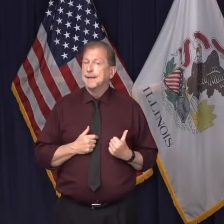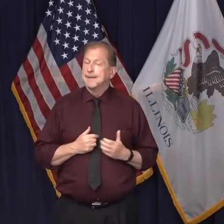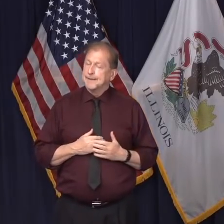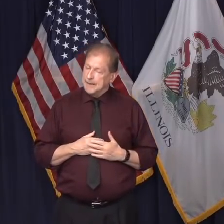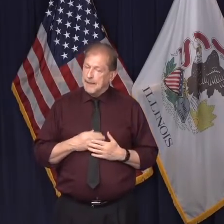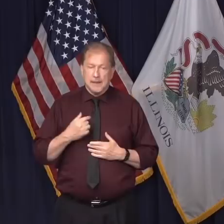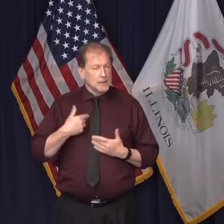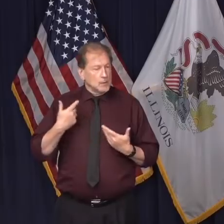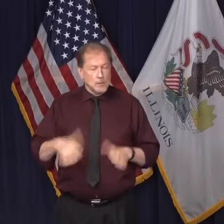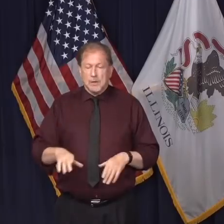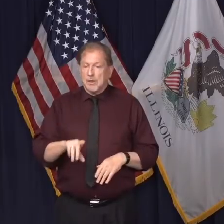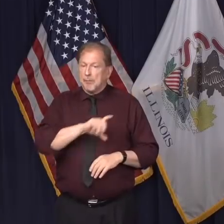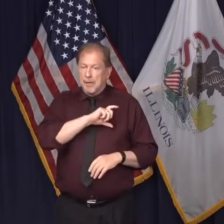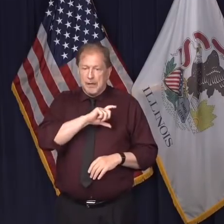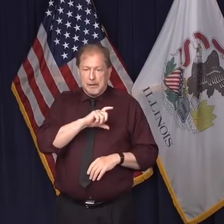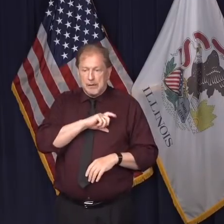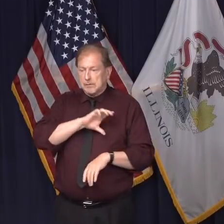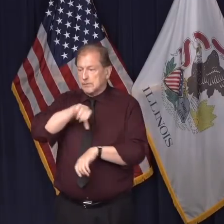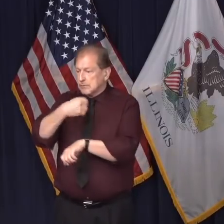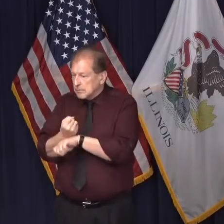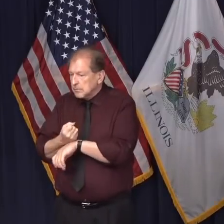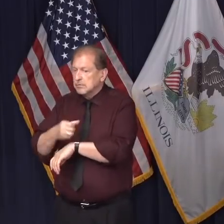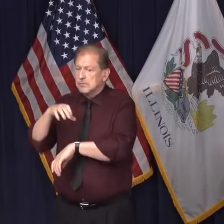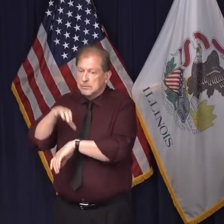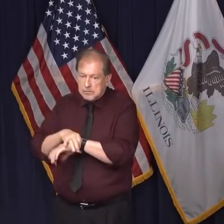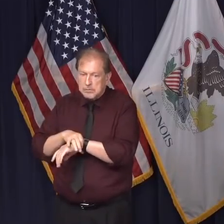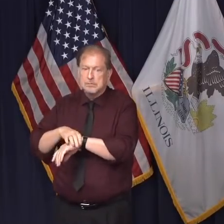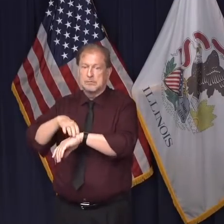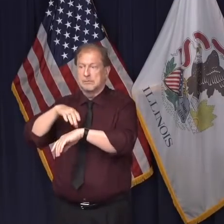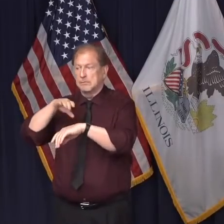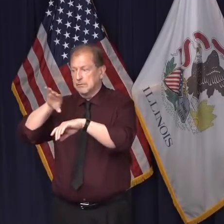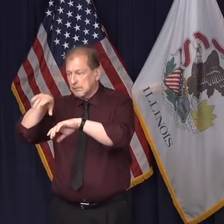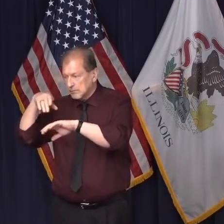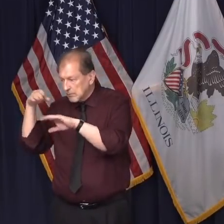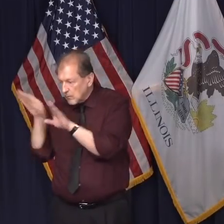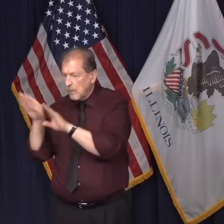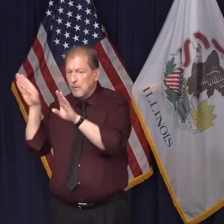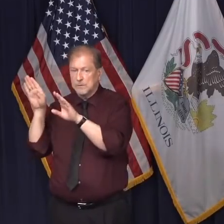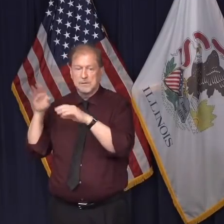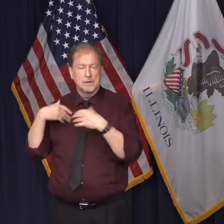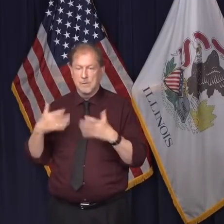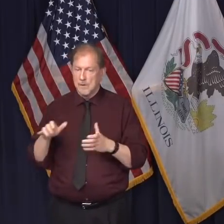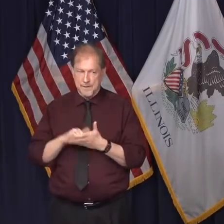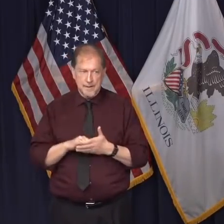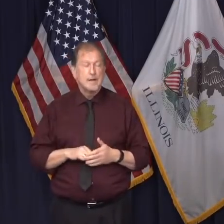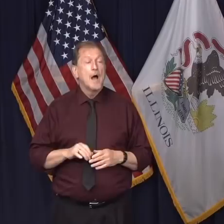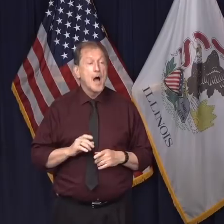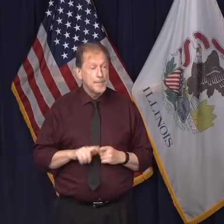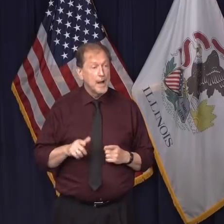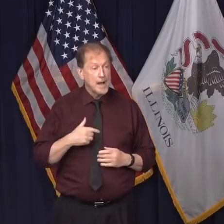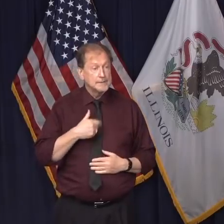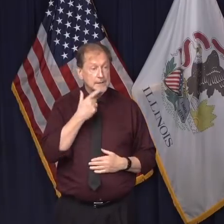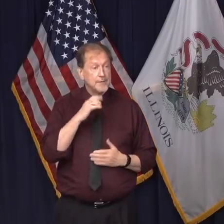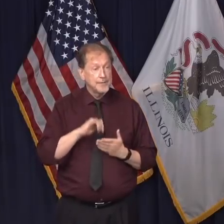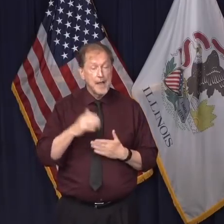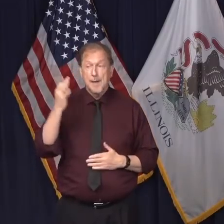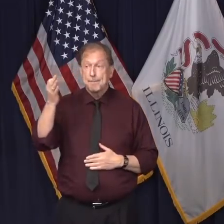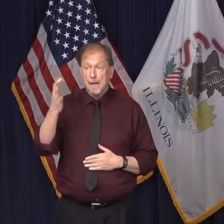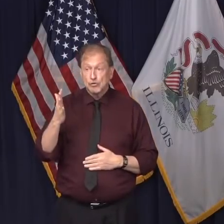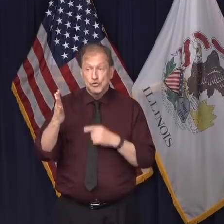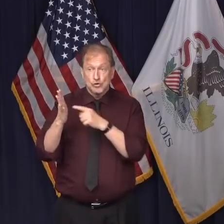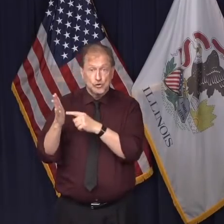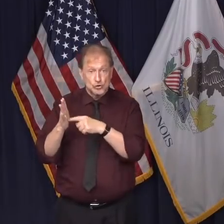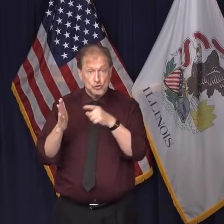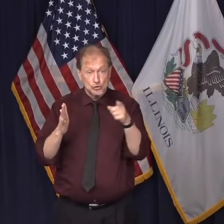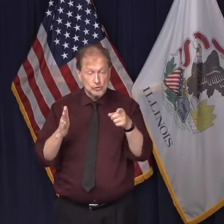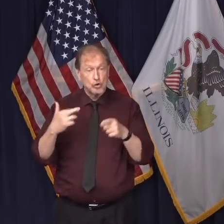any police enforcement or any other kind of breaking up of gatherings. What I have said is that pastors should use